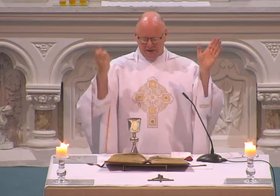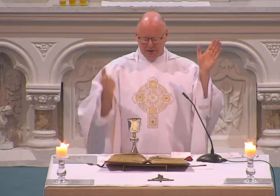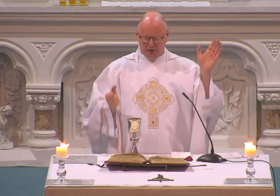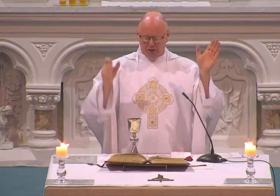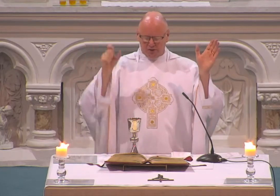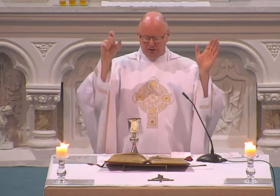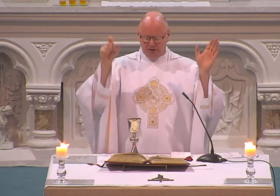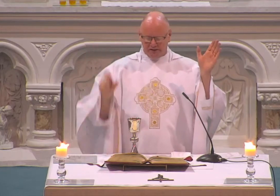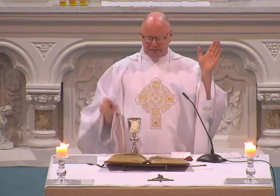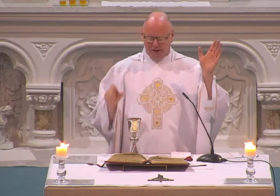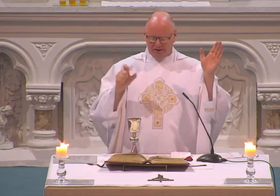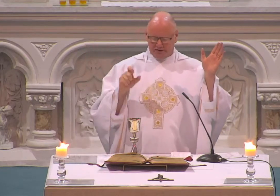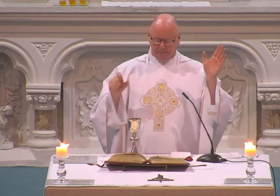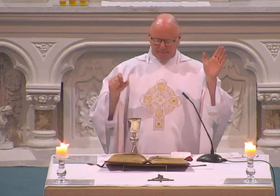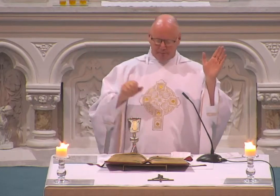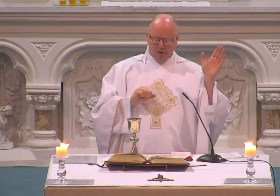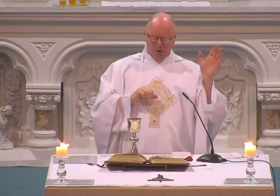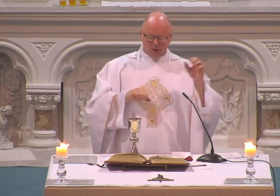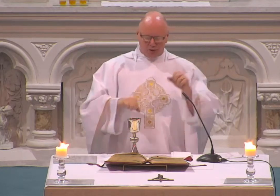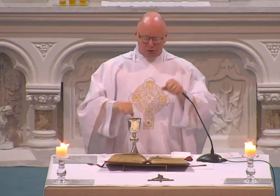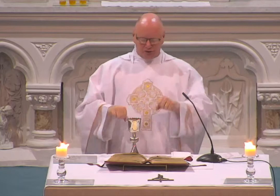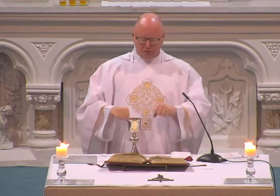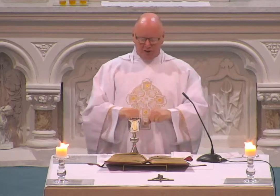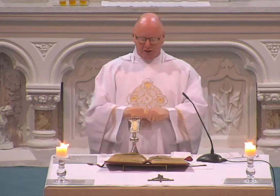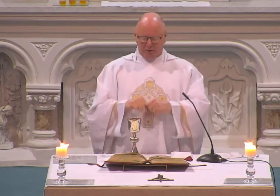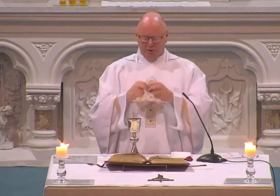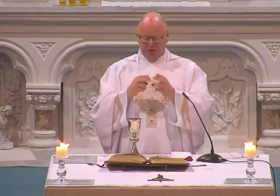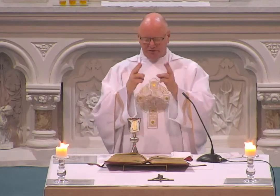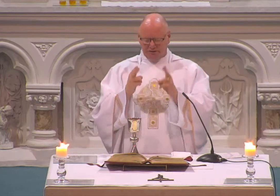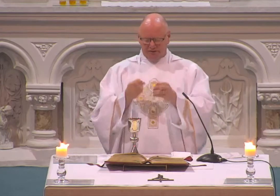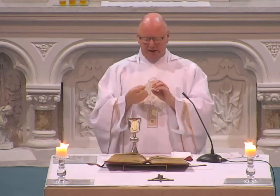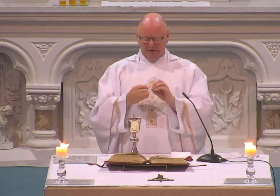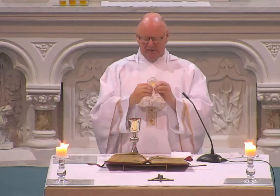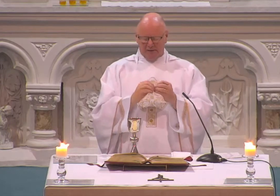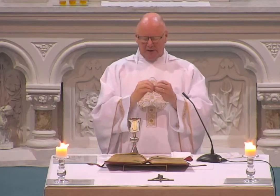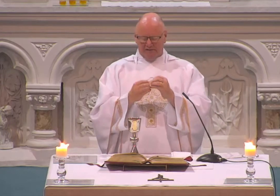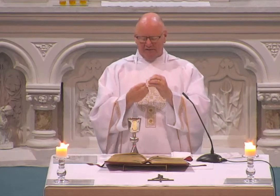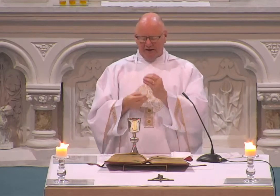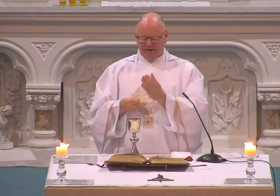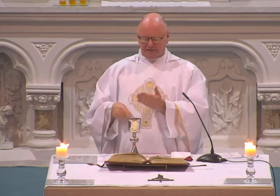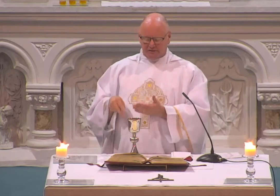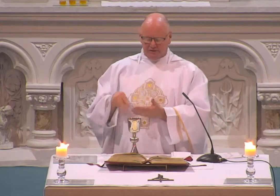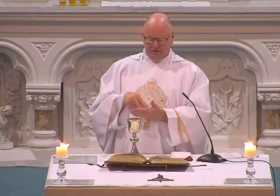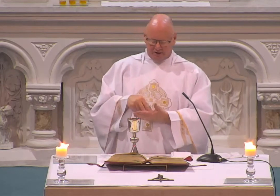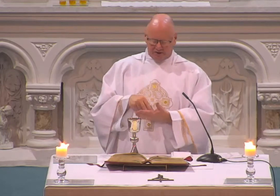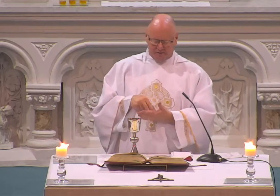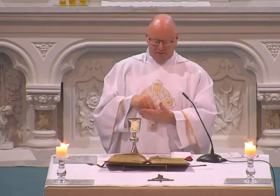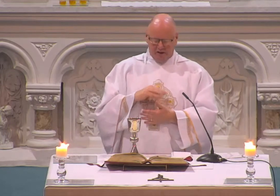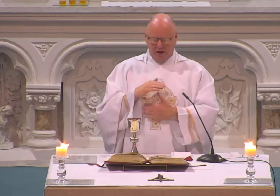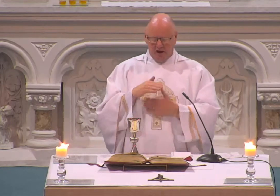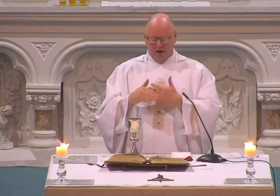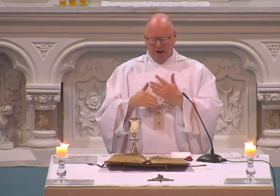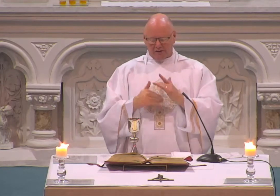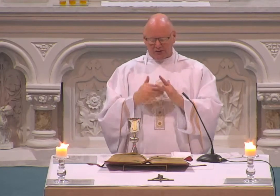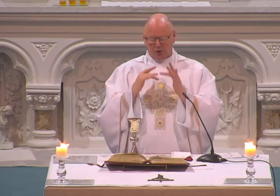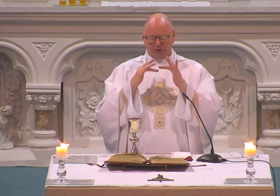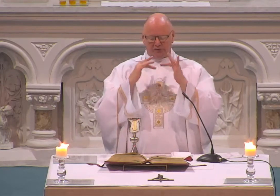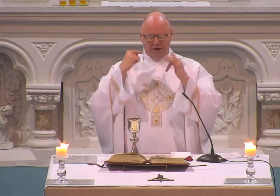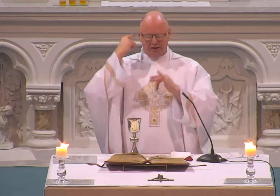endured his passion, so as to break the bonds of death and manifest the resurrection. And so, with the angels